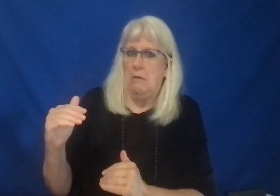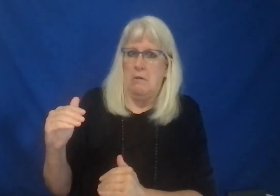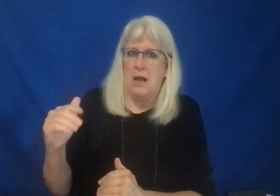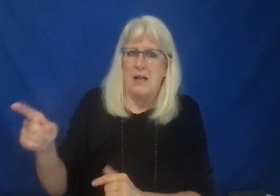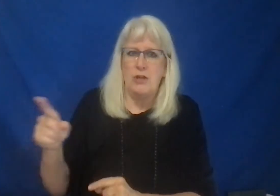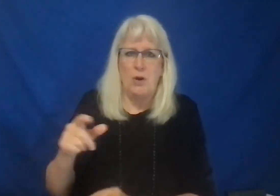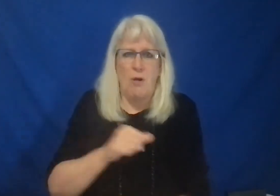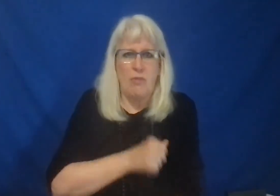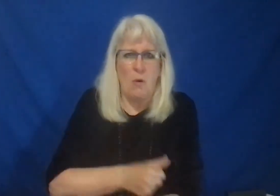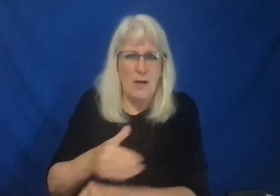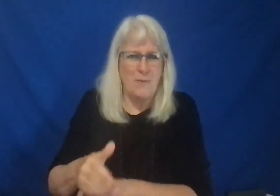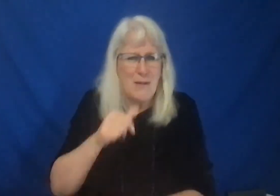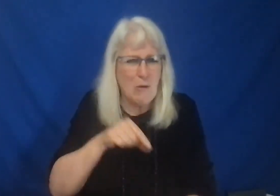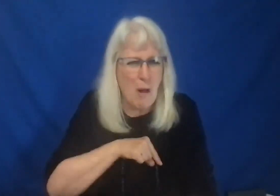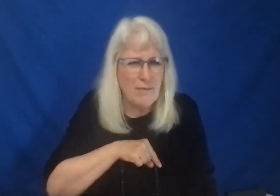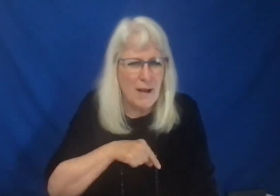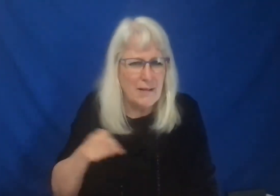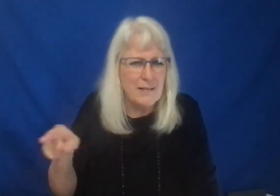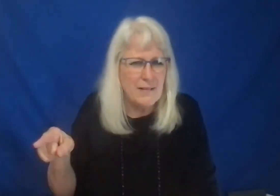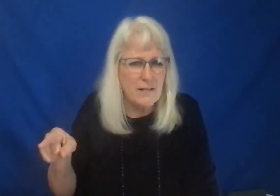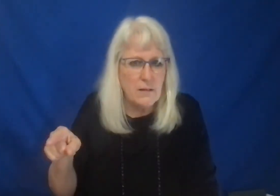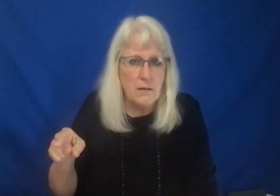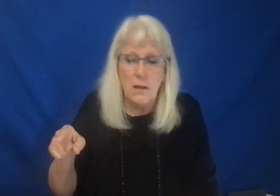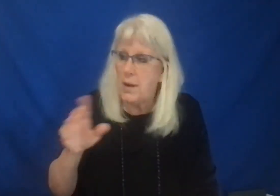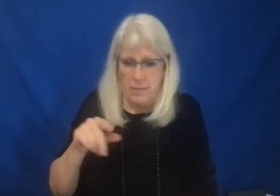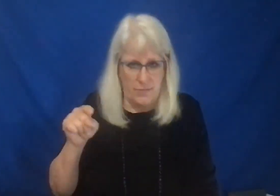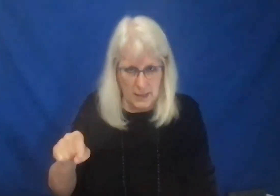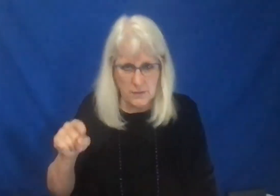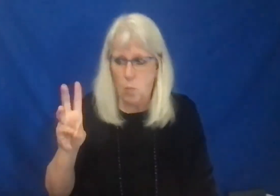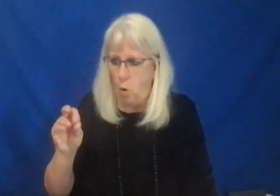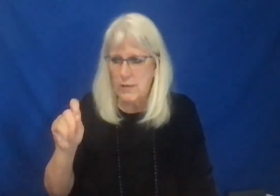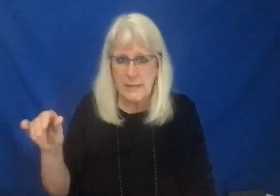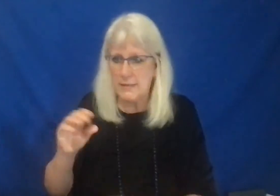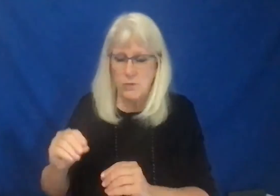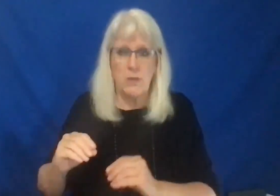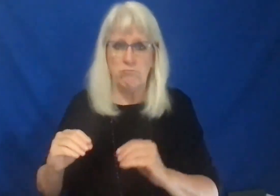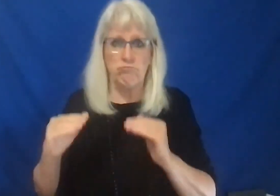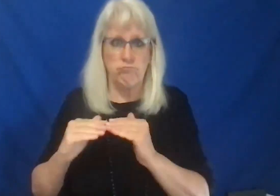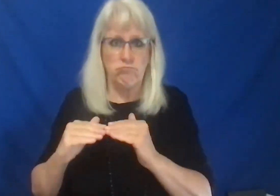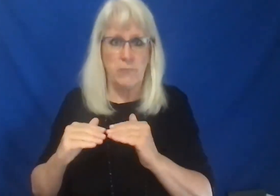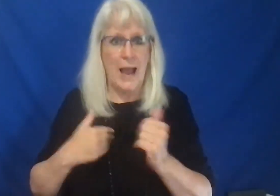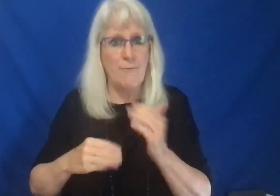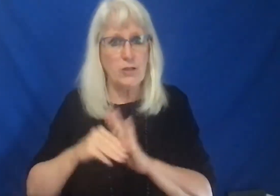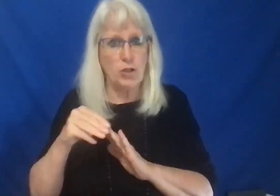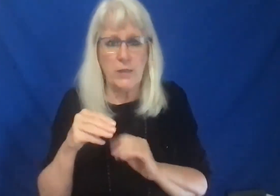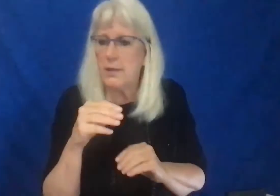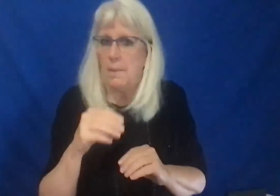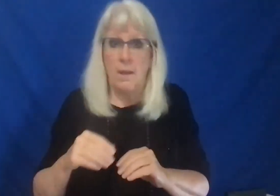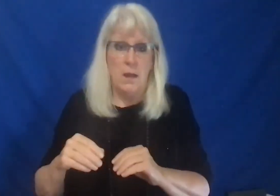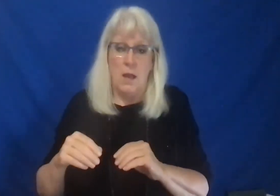me, this unqualified authority, to assert myself in appropriate ways. And it also teaches me to have the maturity not to speak up when that's appropriate,